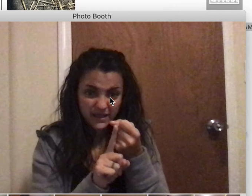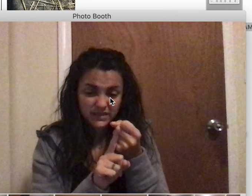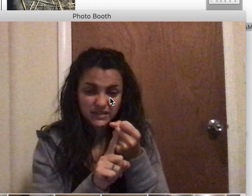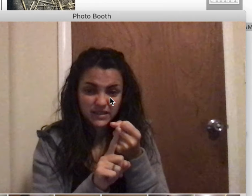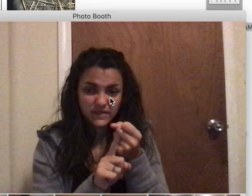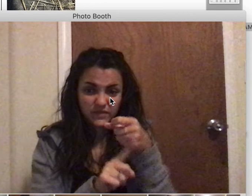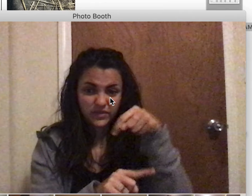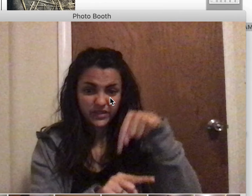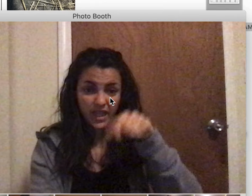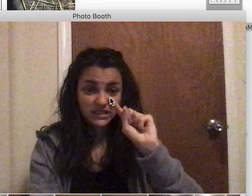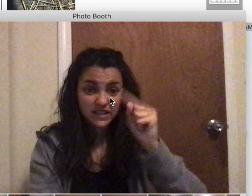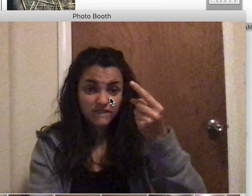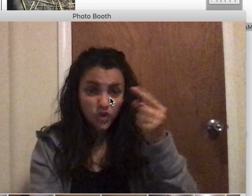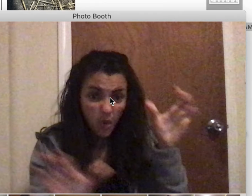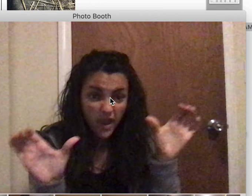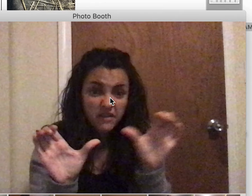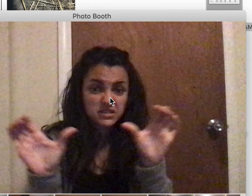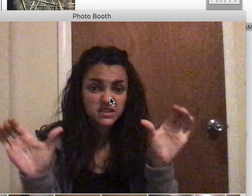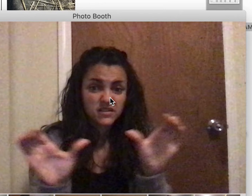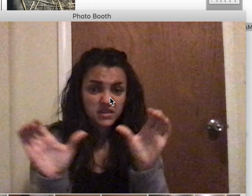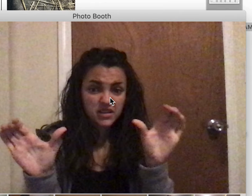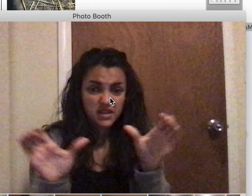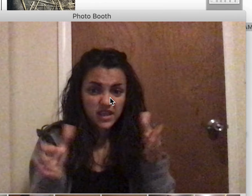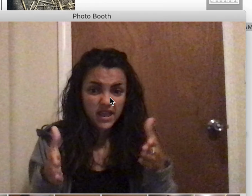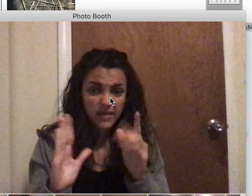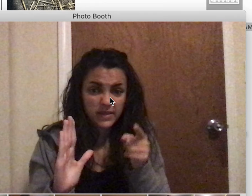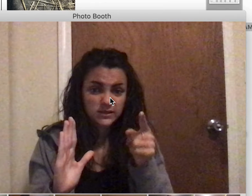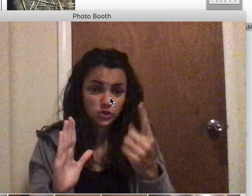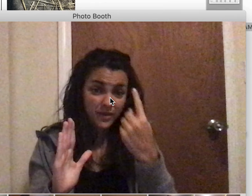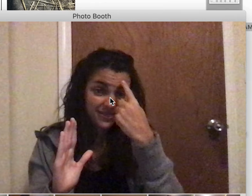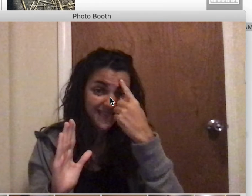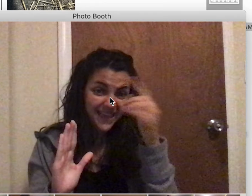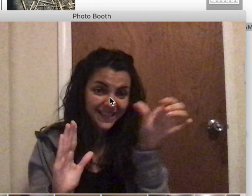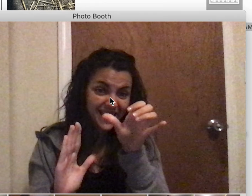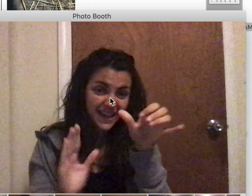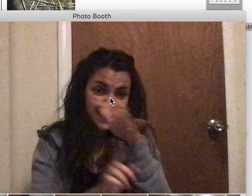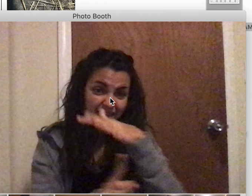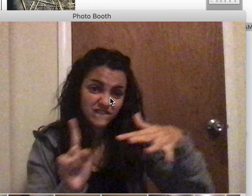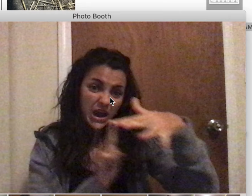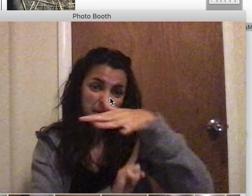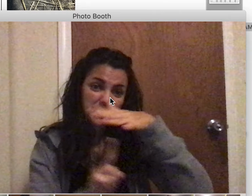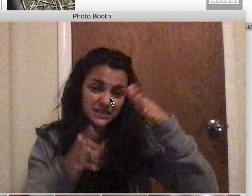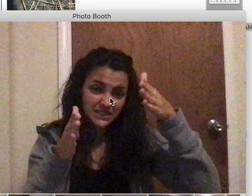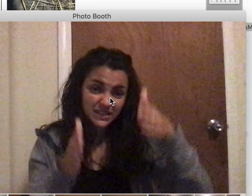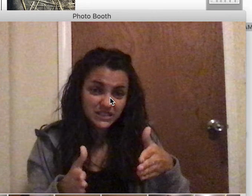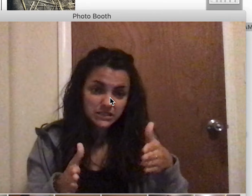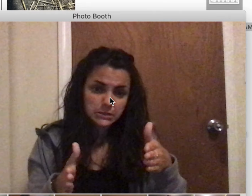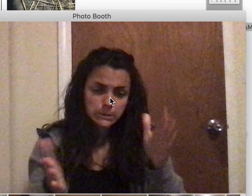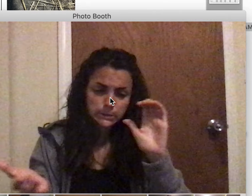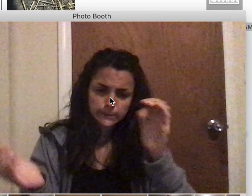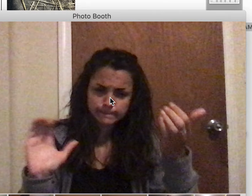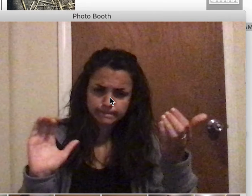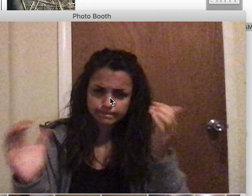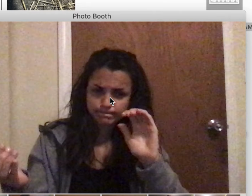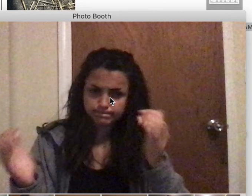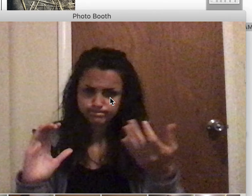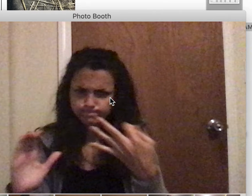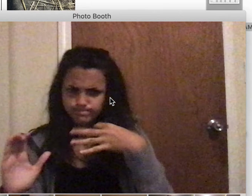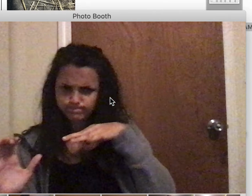first activity allows you to think like an environmentalist and weigh the advantages to the environment and